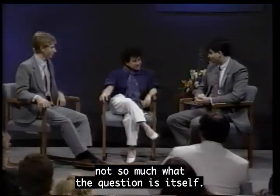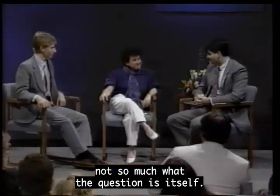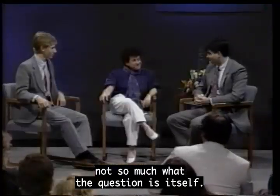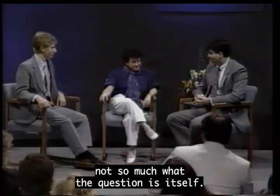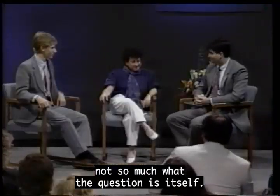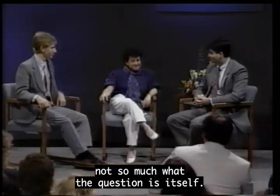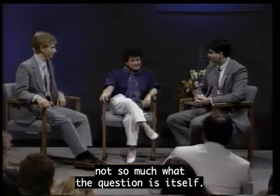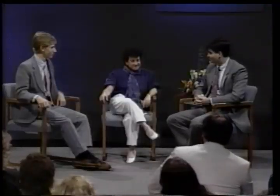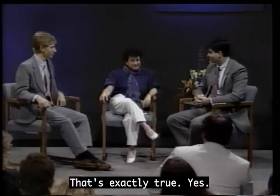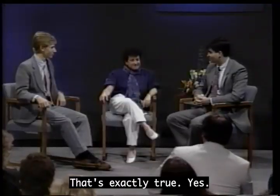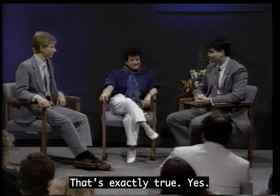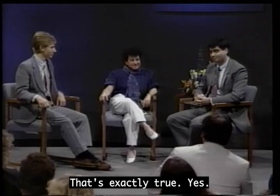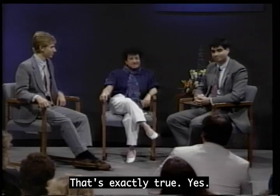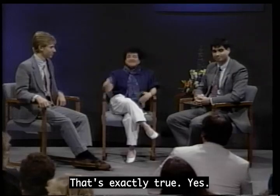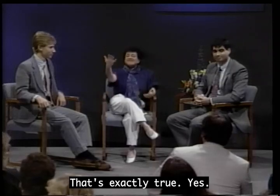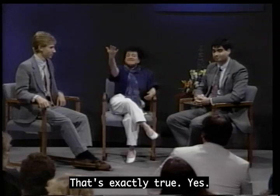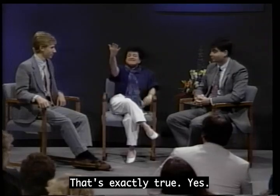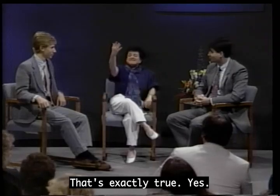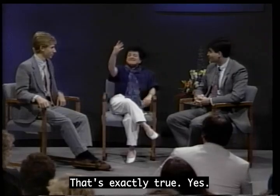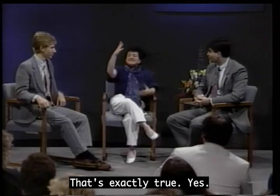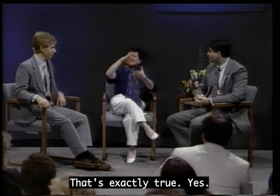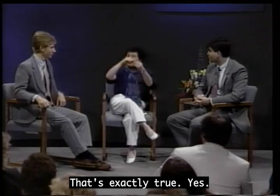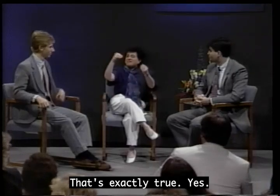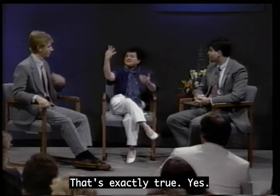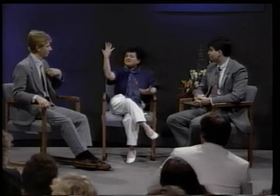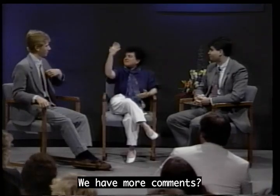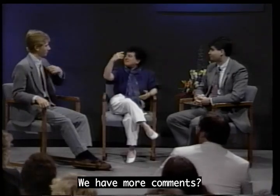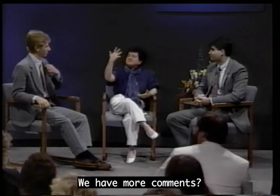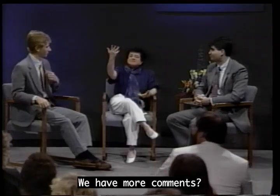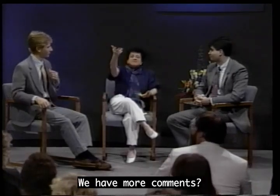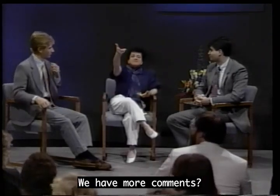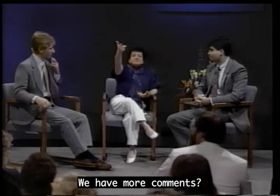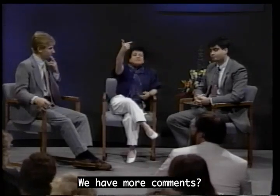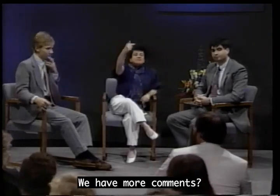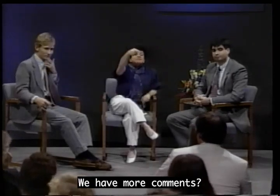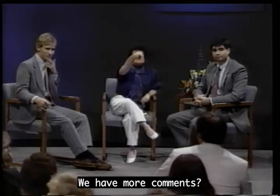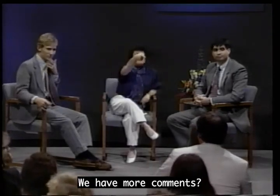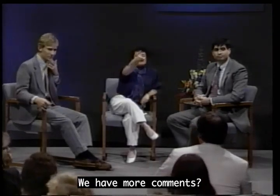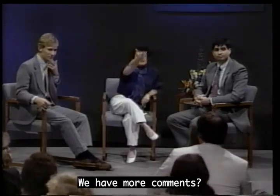That's exactly true, yes. We have more comments?